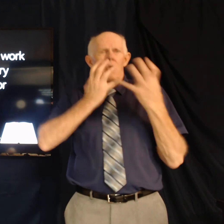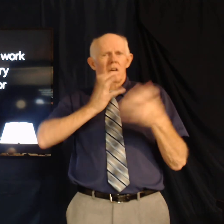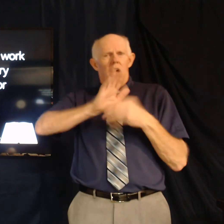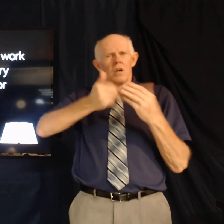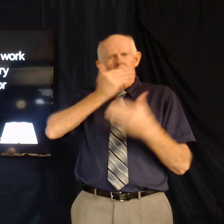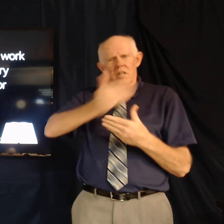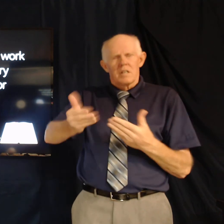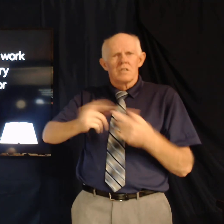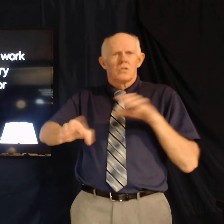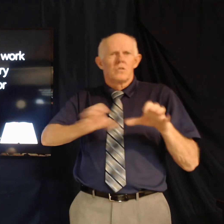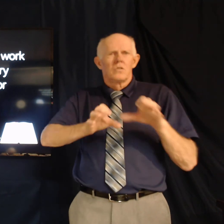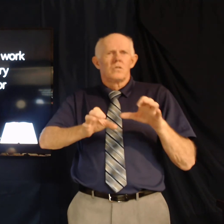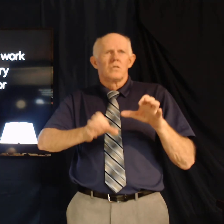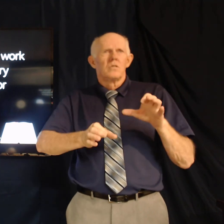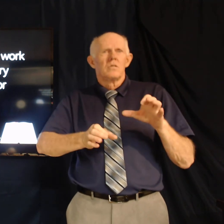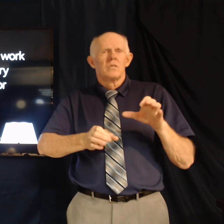We finish the good things.